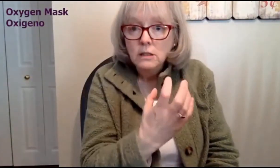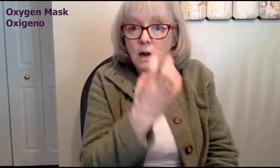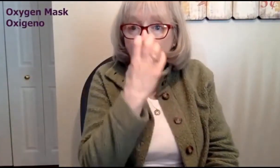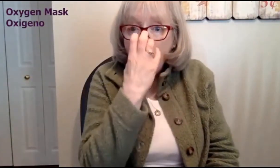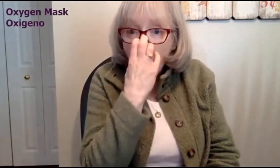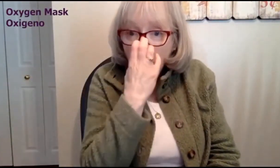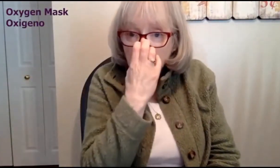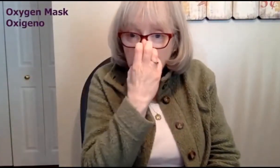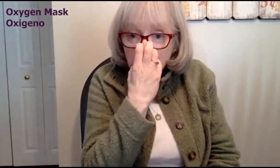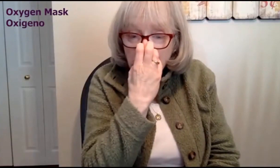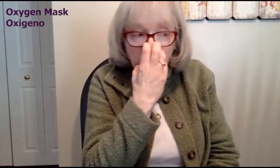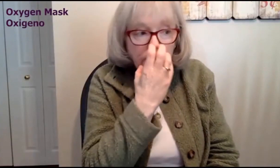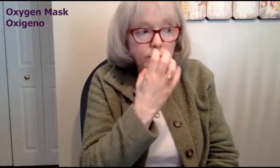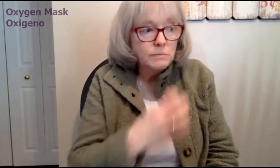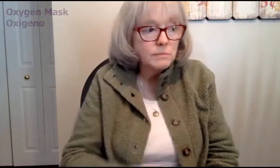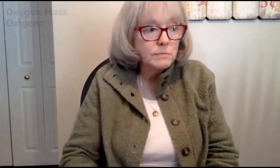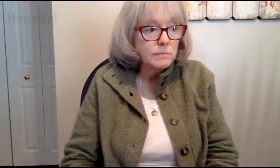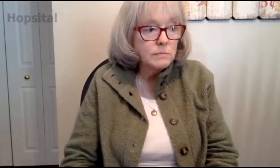Oxygen.